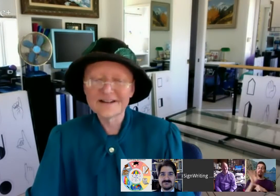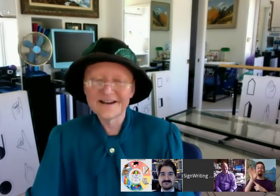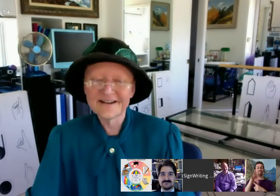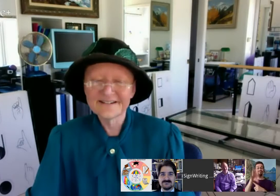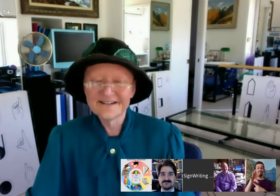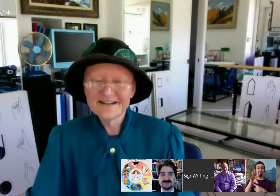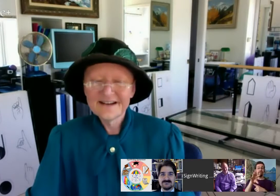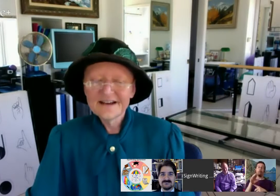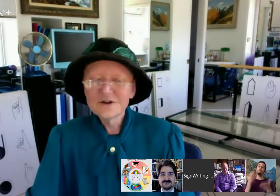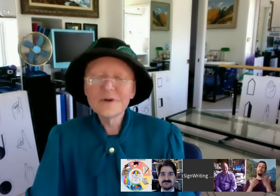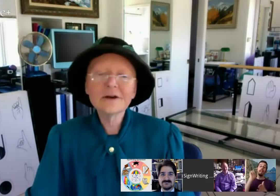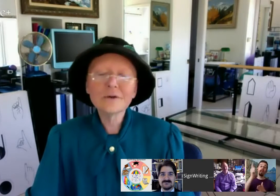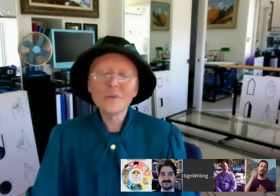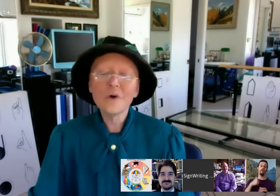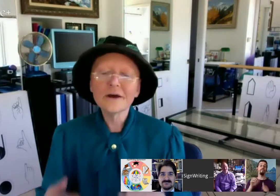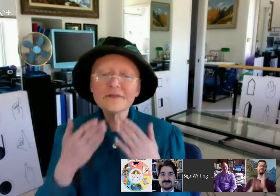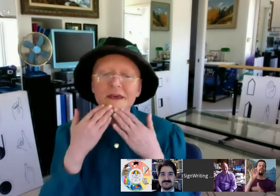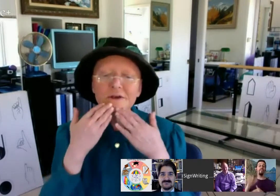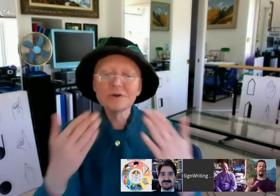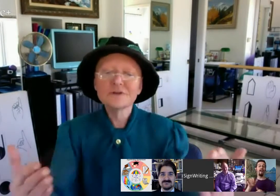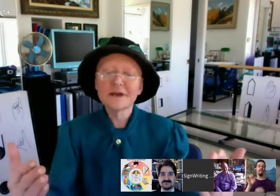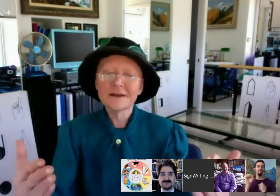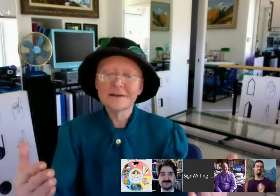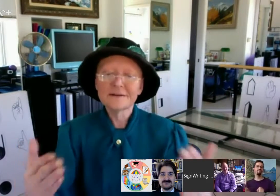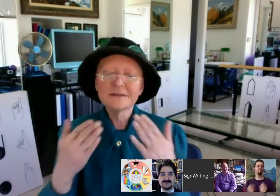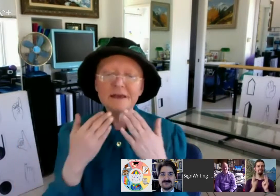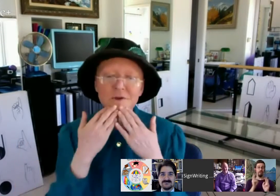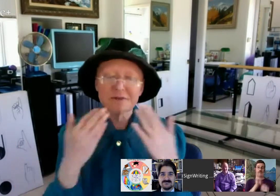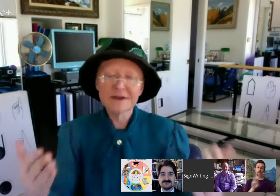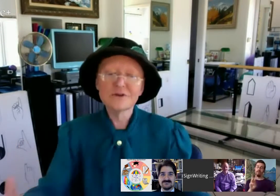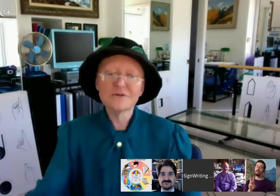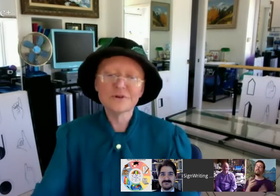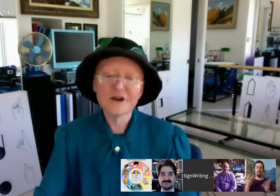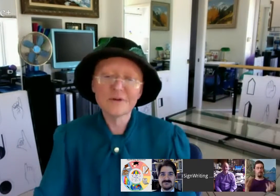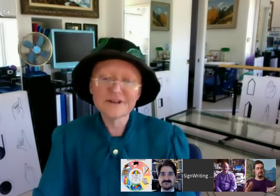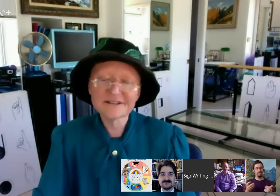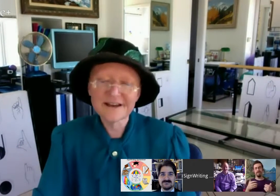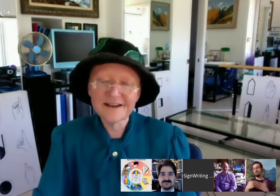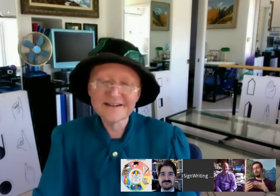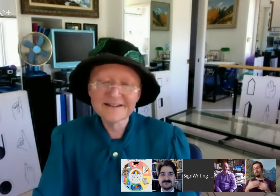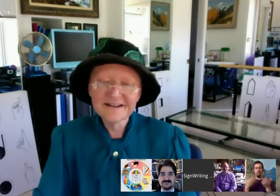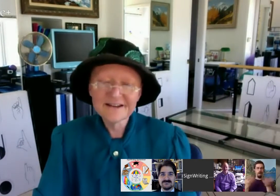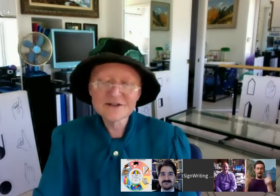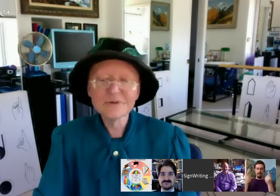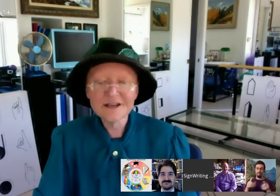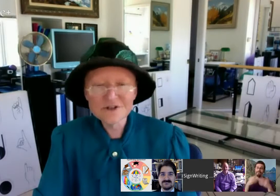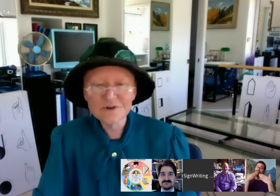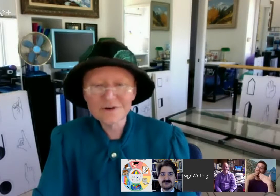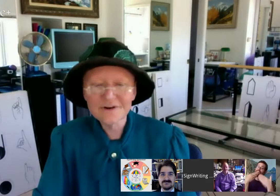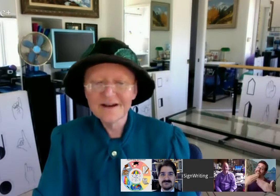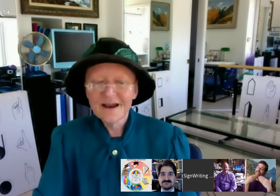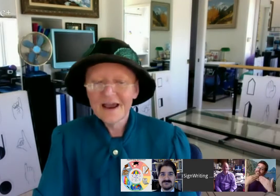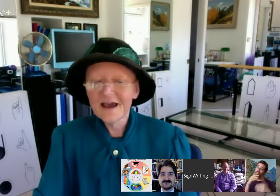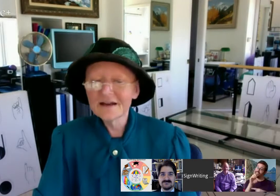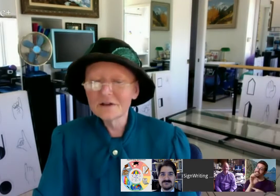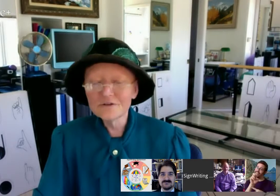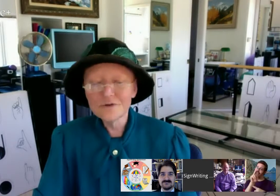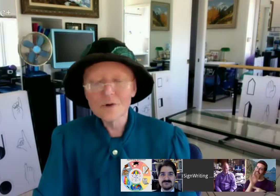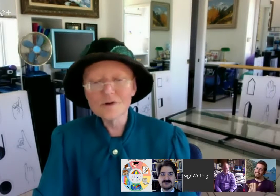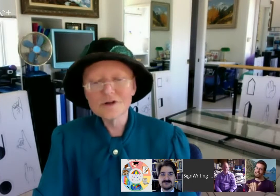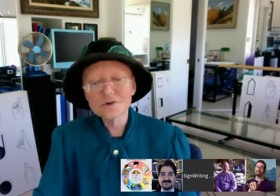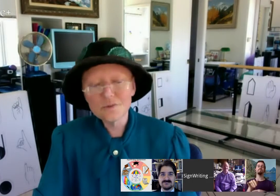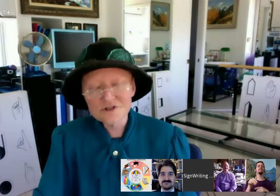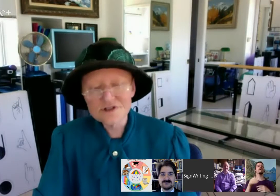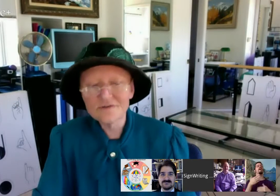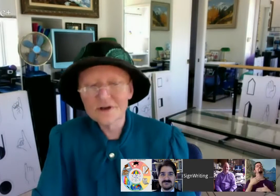can put it up online. No matter what, thank you, Denny. Thank you for coming today. It's a pleasure. And